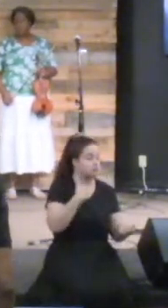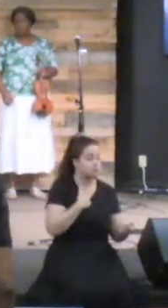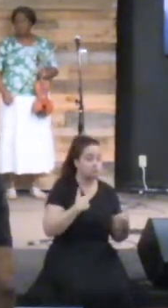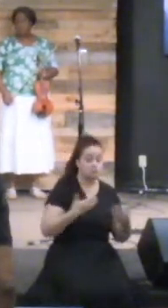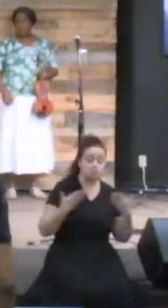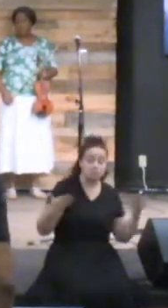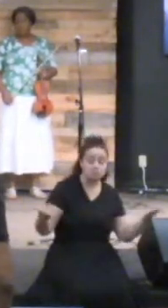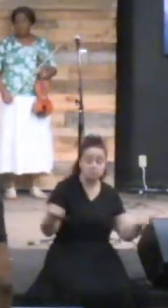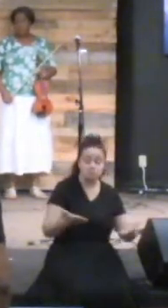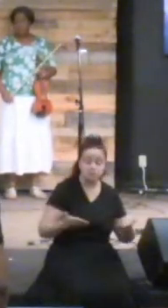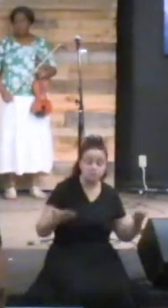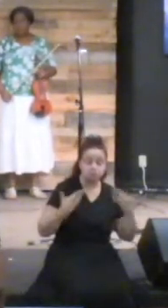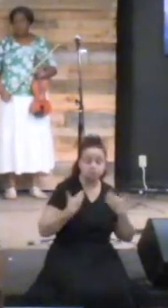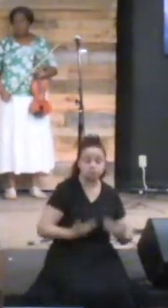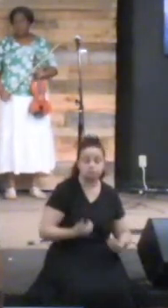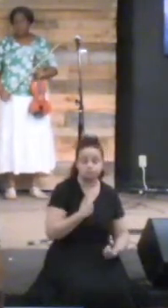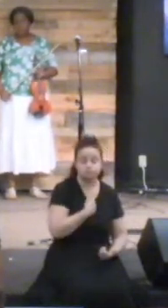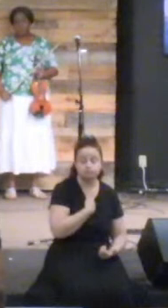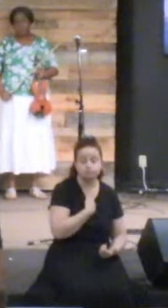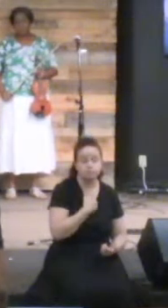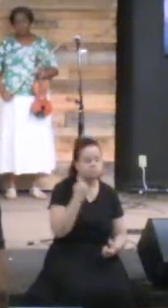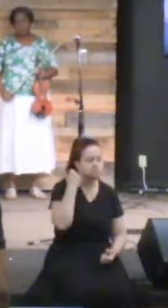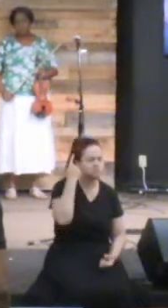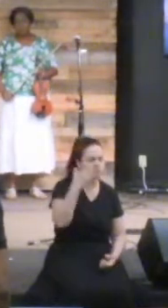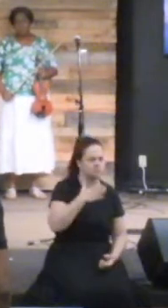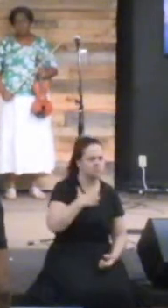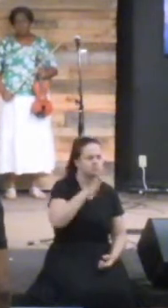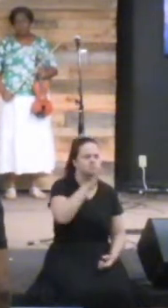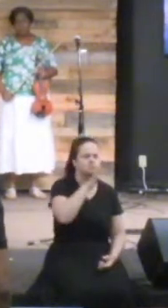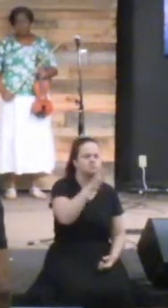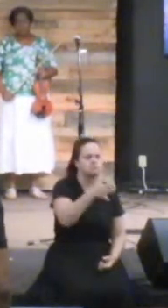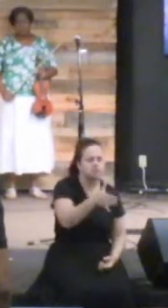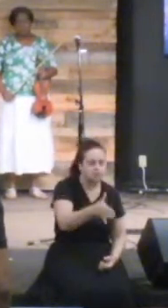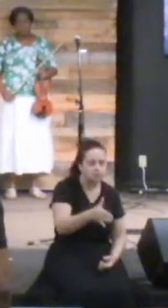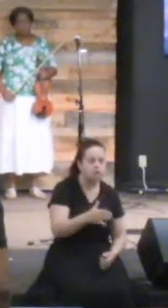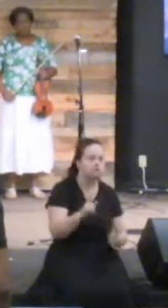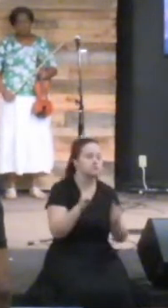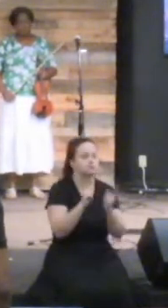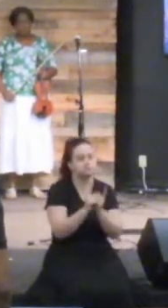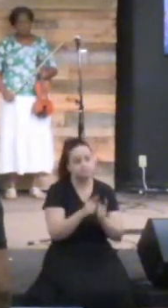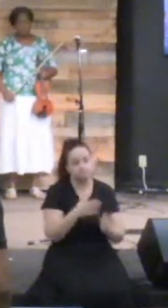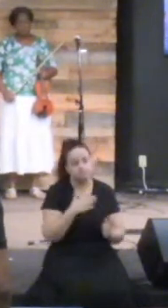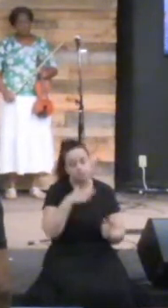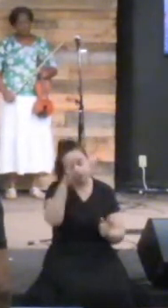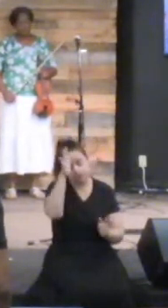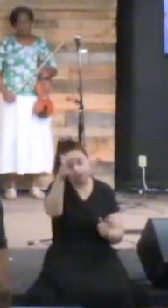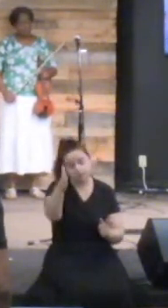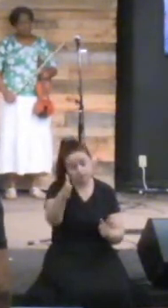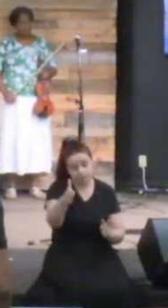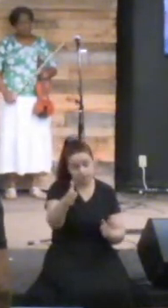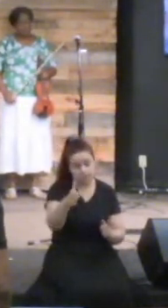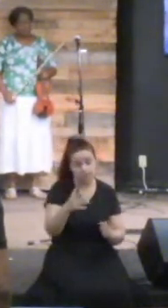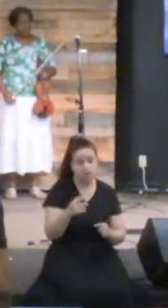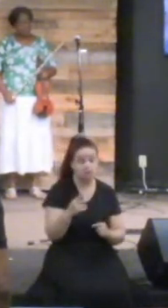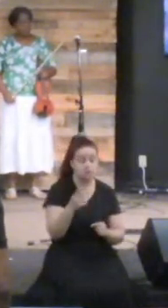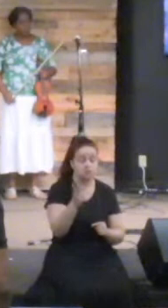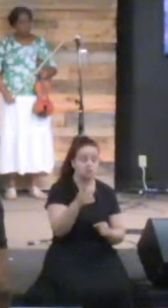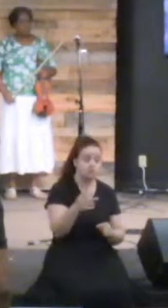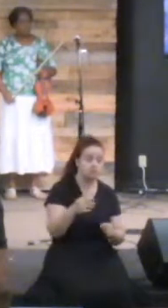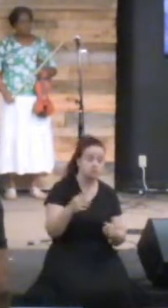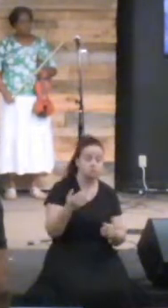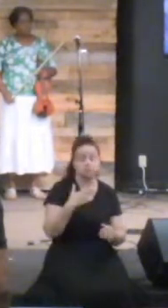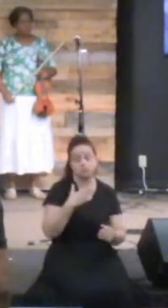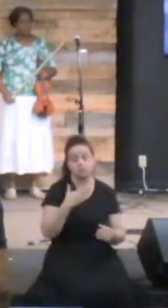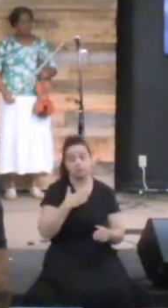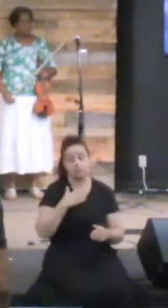with the I with the understanding that my grandmother had to met my grandfather who then had to have my mom who then had